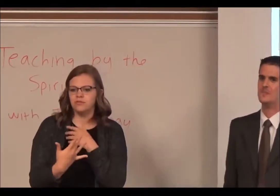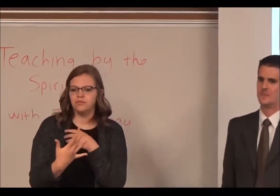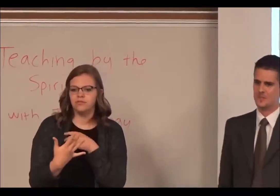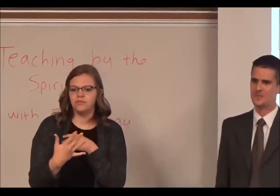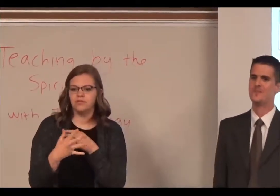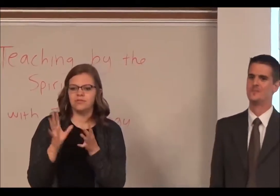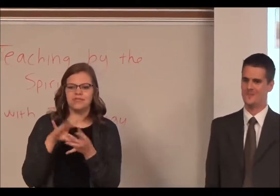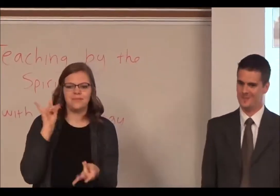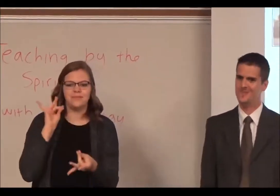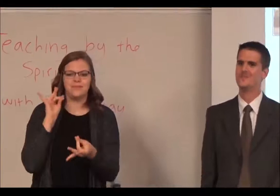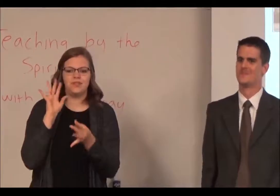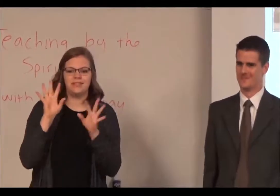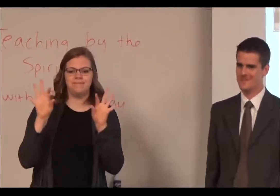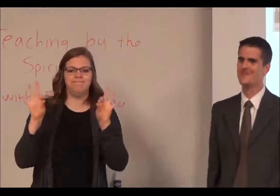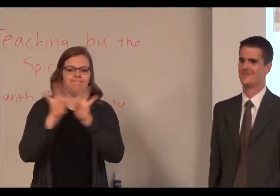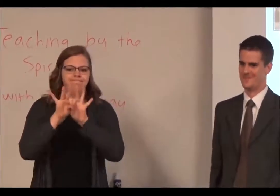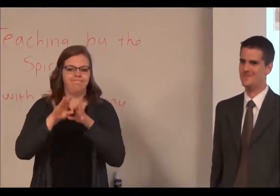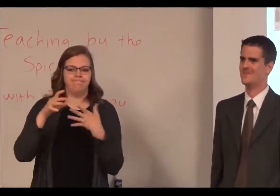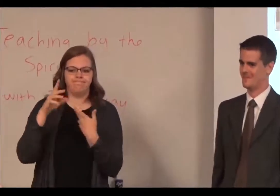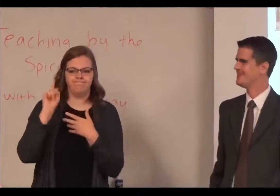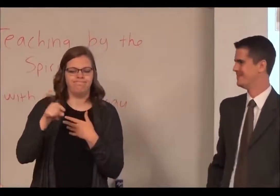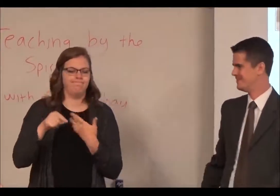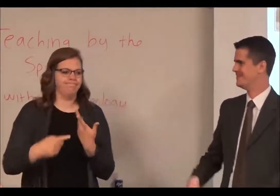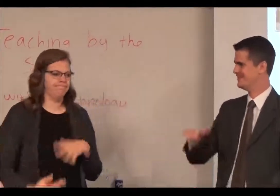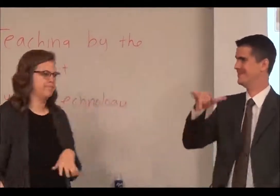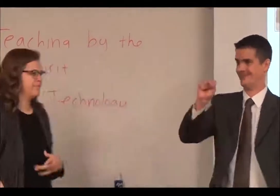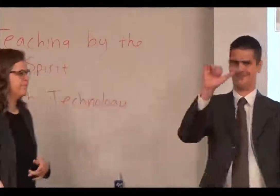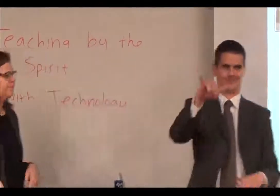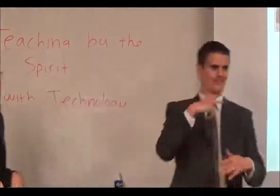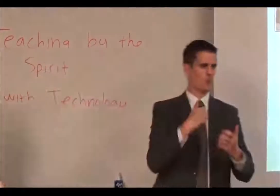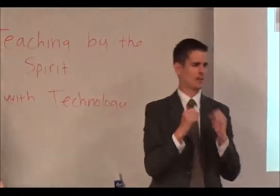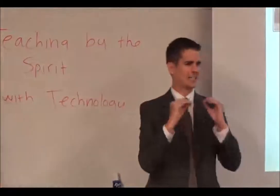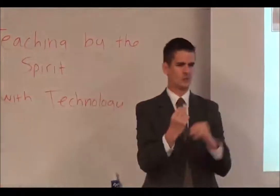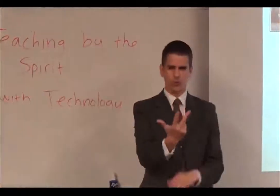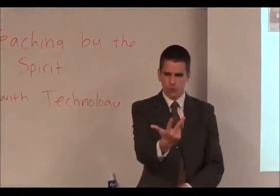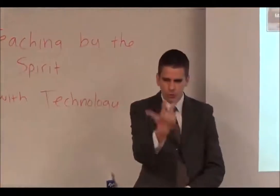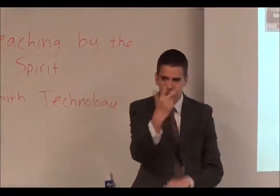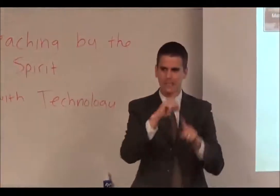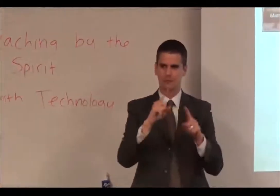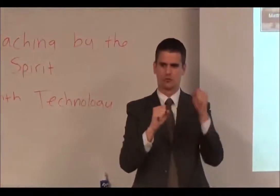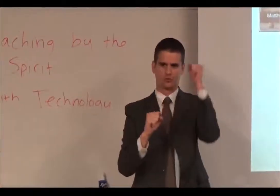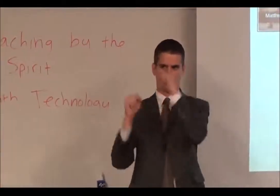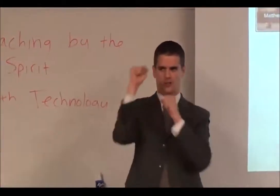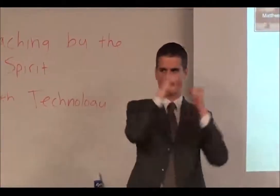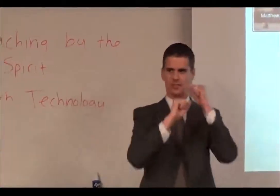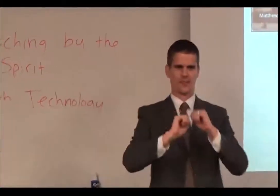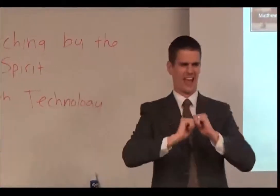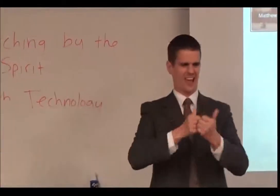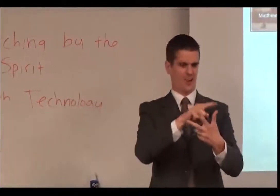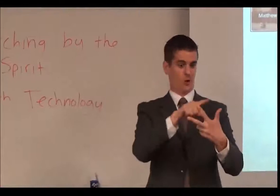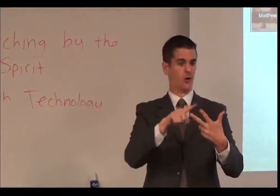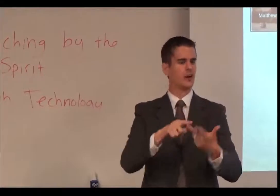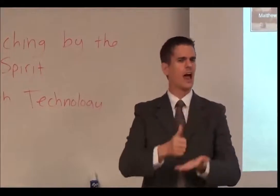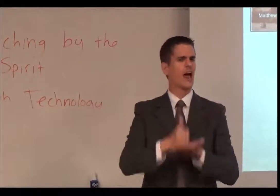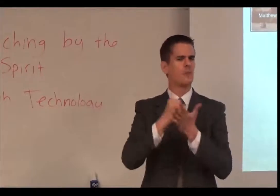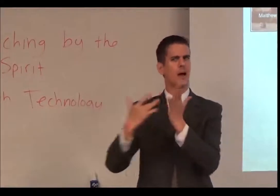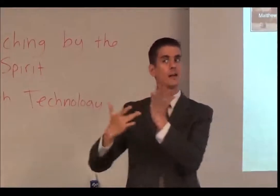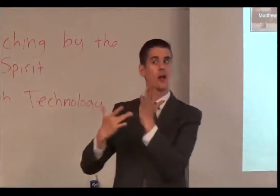like they're just so proud of their technical skills. It's really important. That's right. It's really important to get